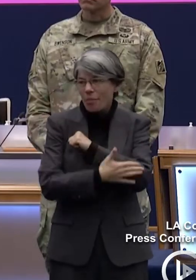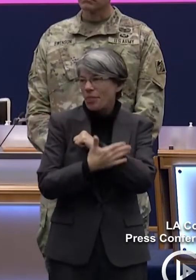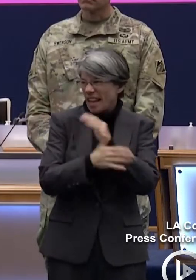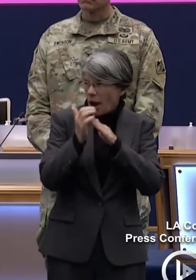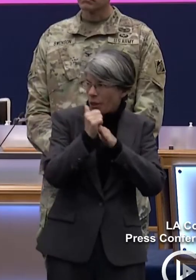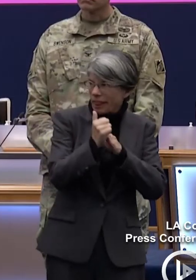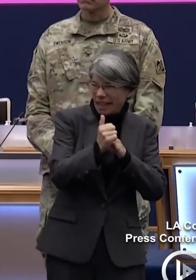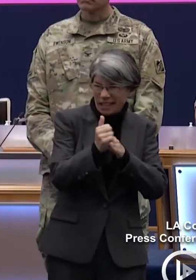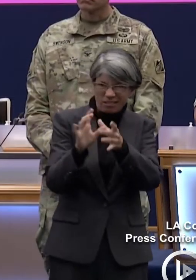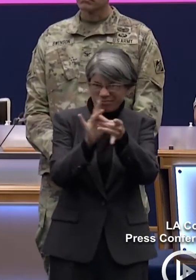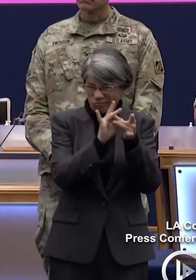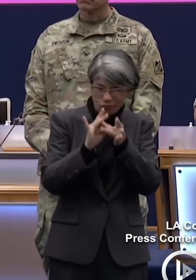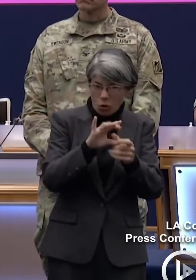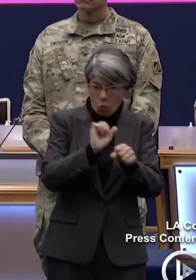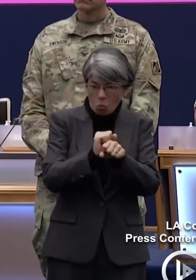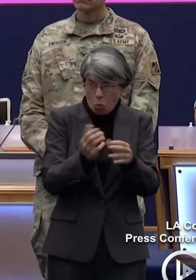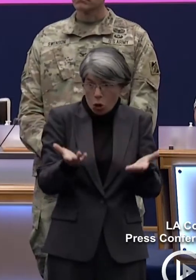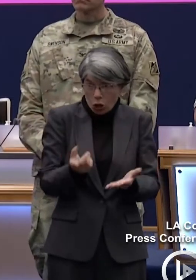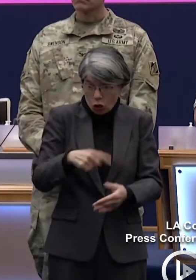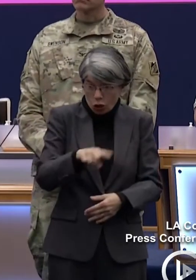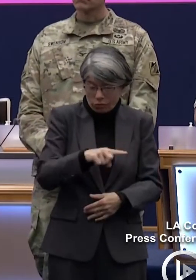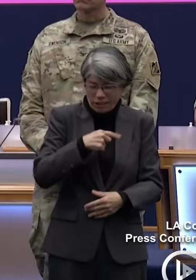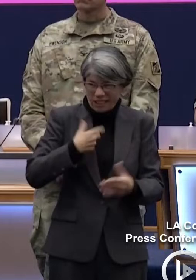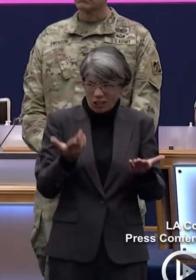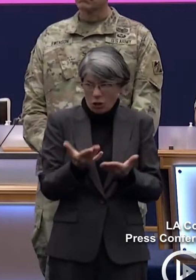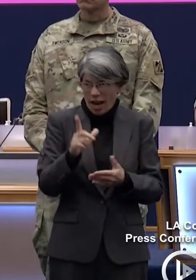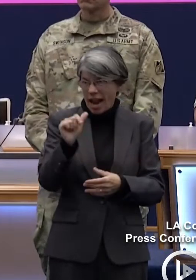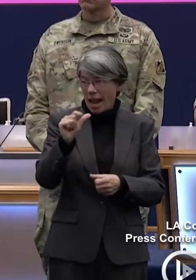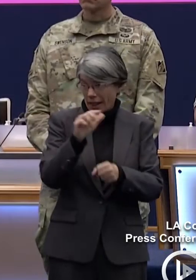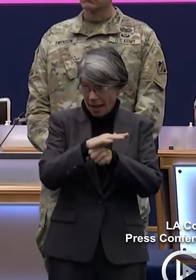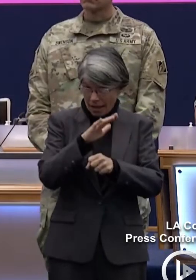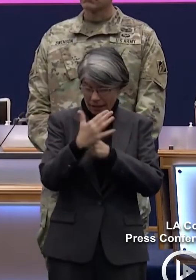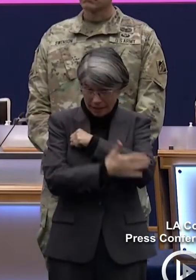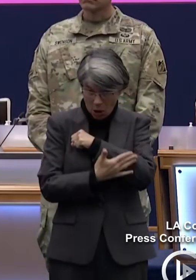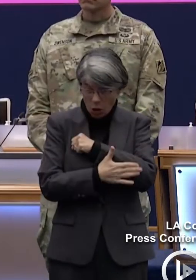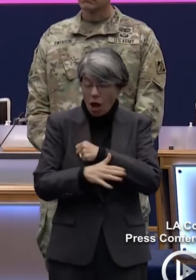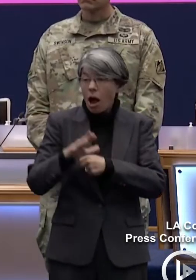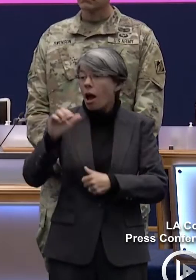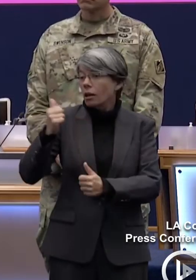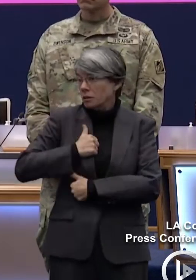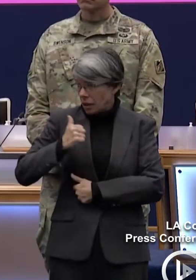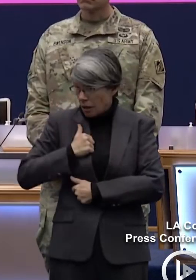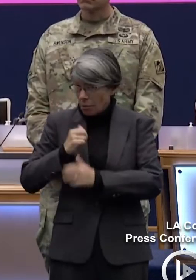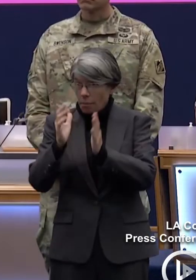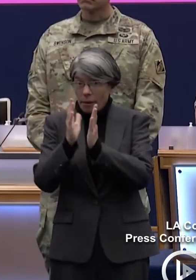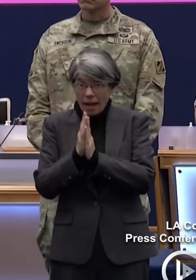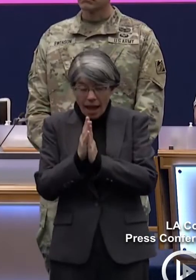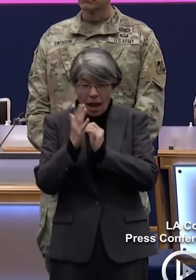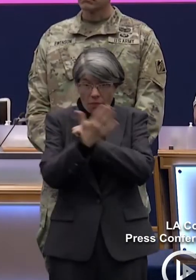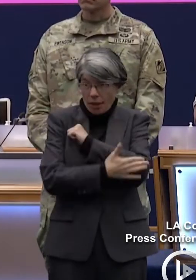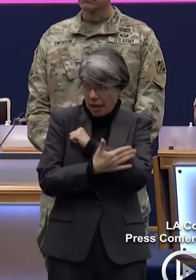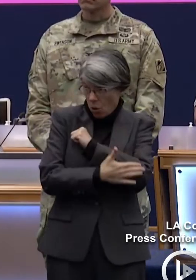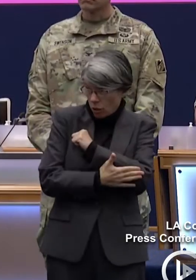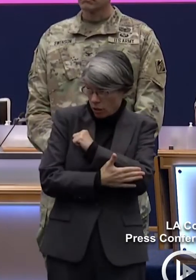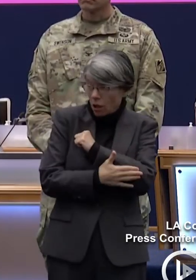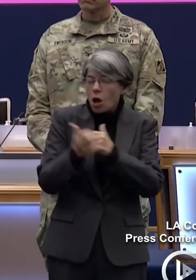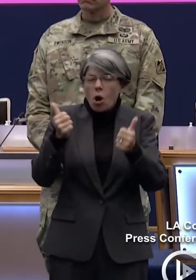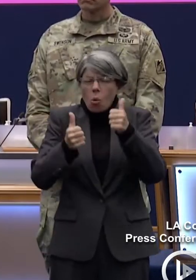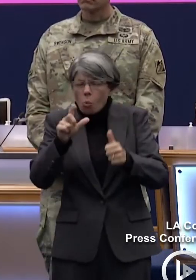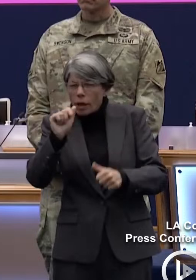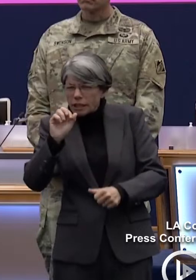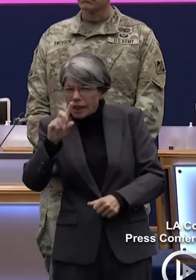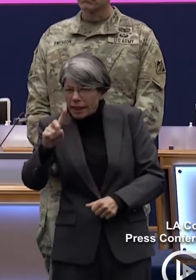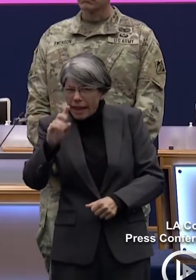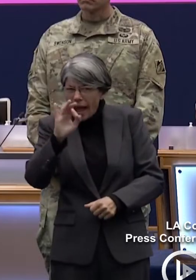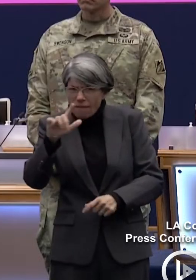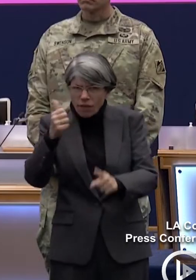leading the coordination on the ground here in Los Angeles County. The Army Corps asked the county which landfills